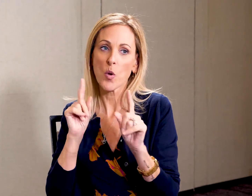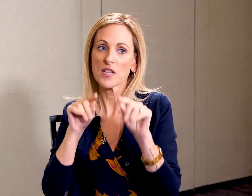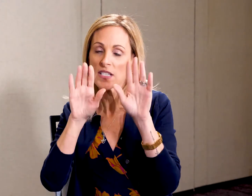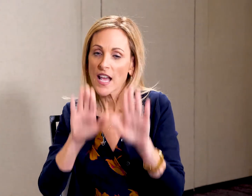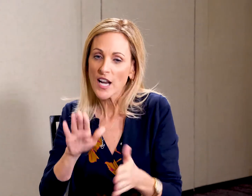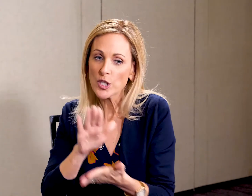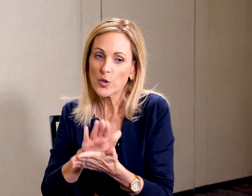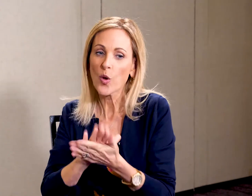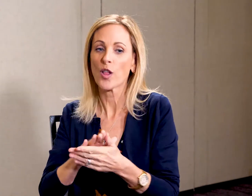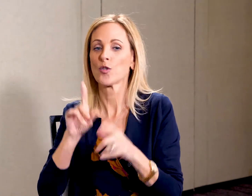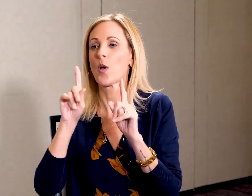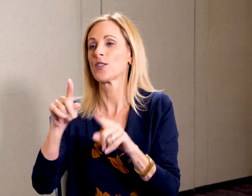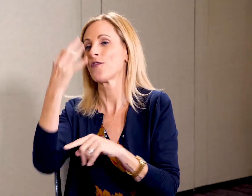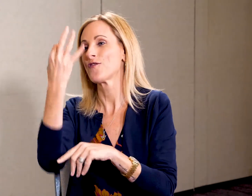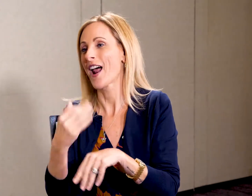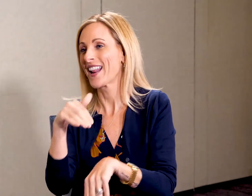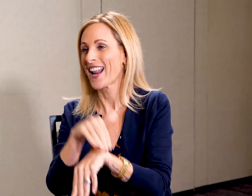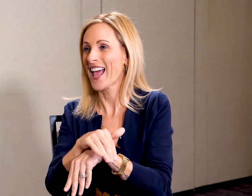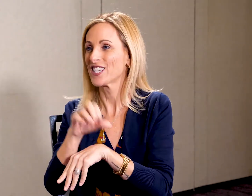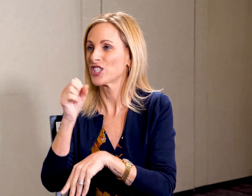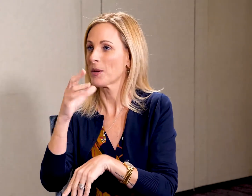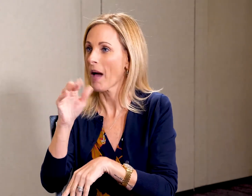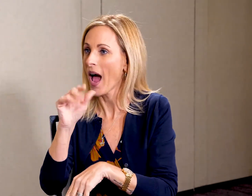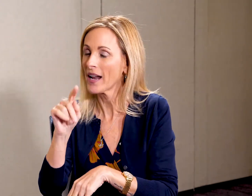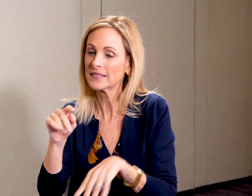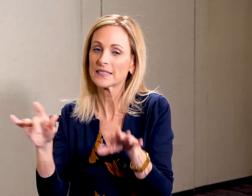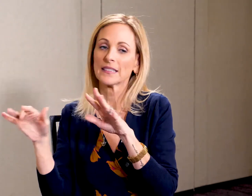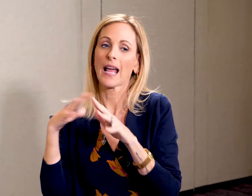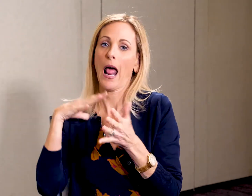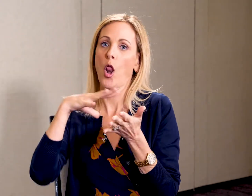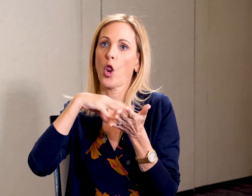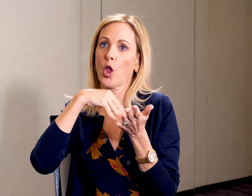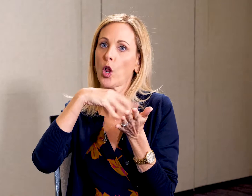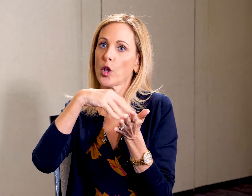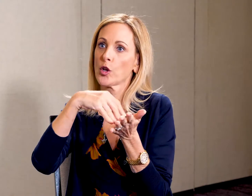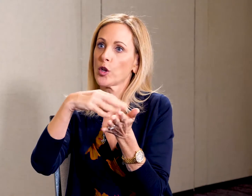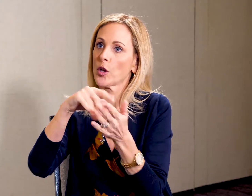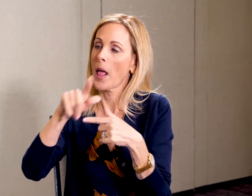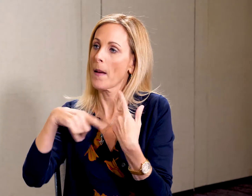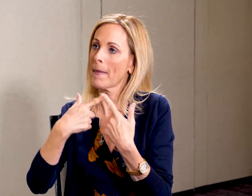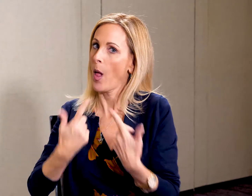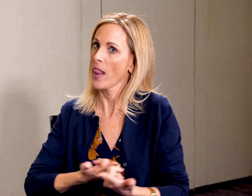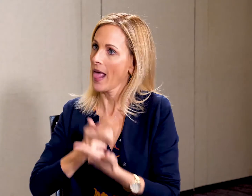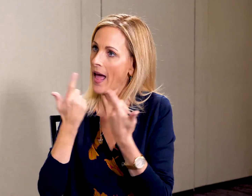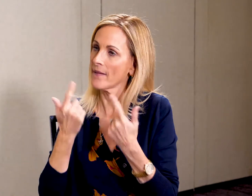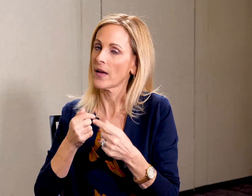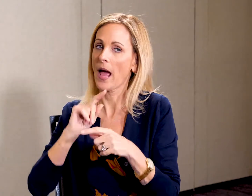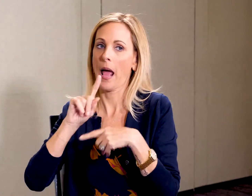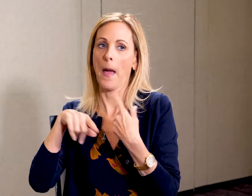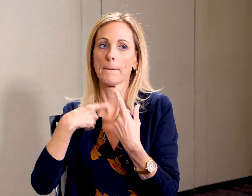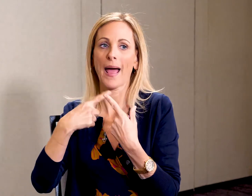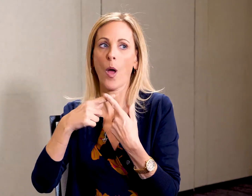Judaism, and going to Sunday school, going to Friday night services, and going to Shabbat, making me feel included, making